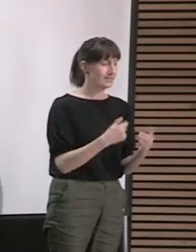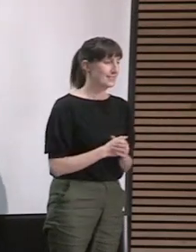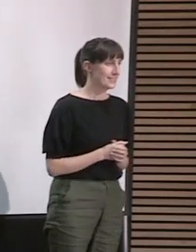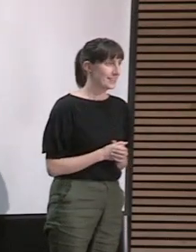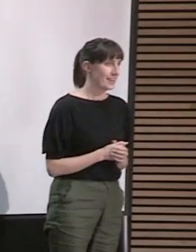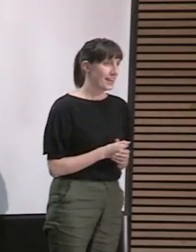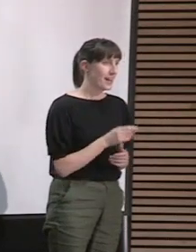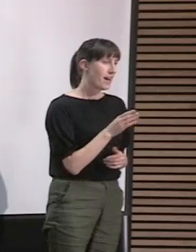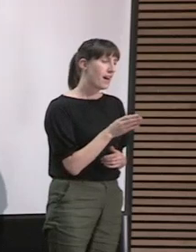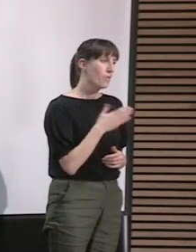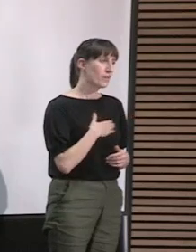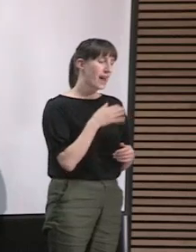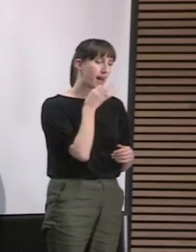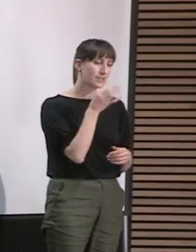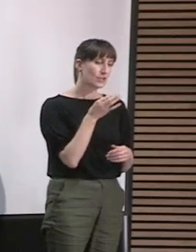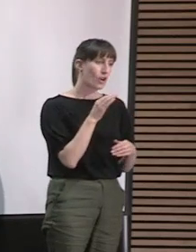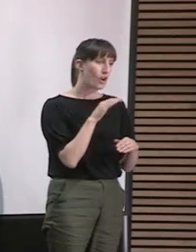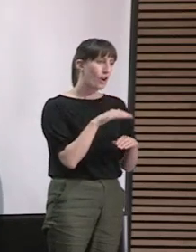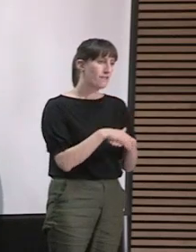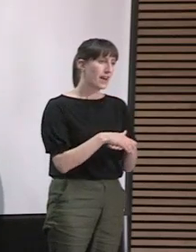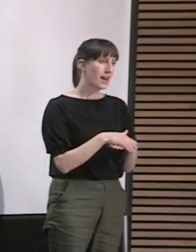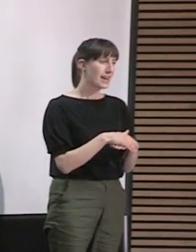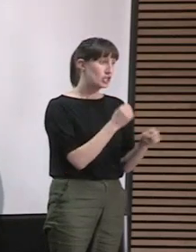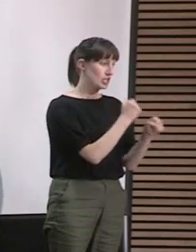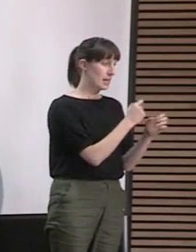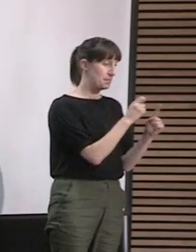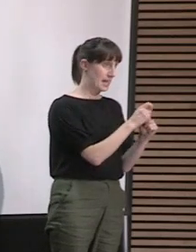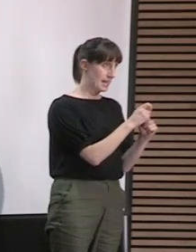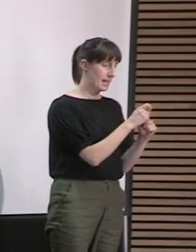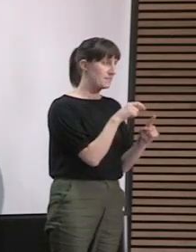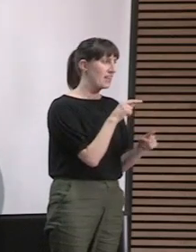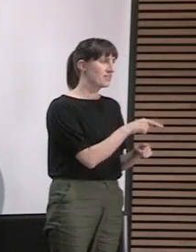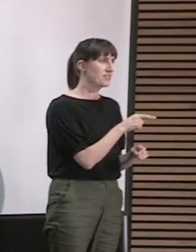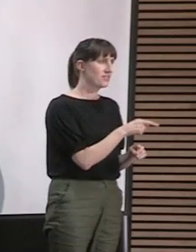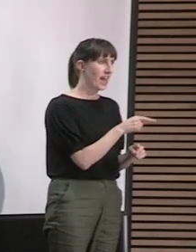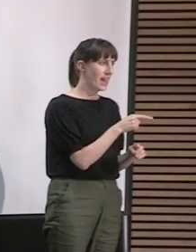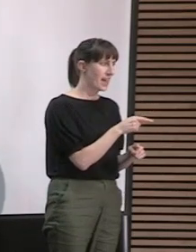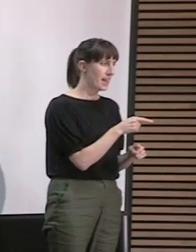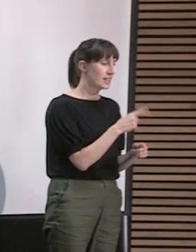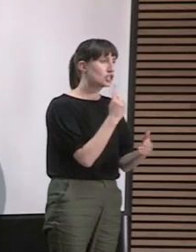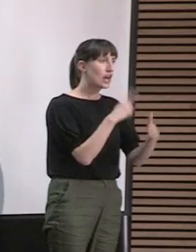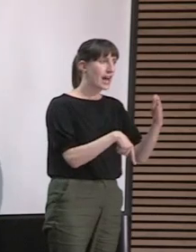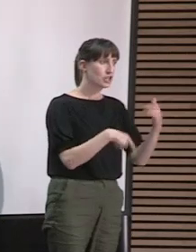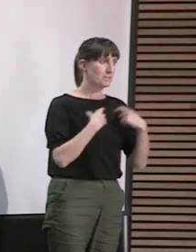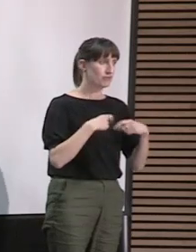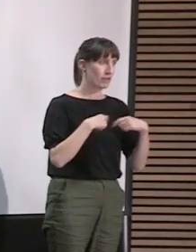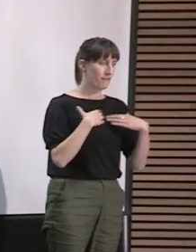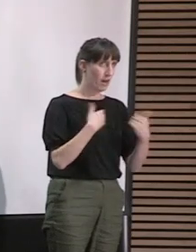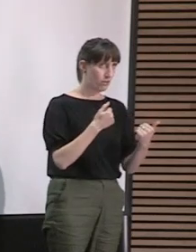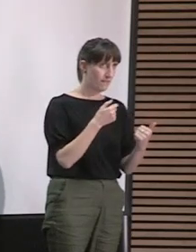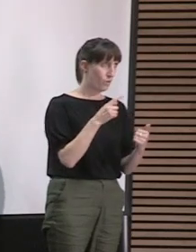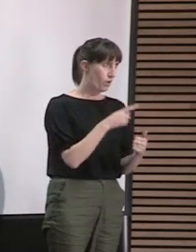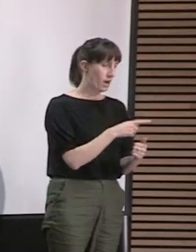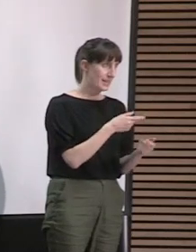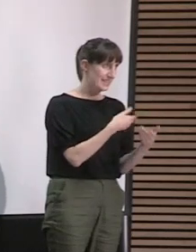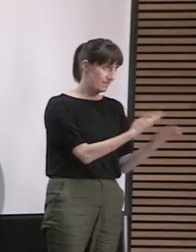just wanted to go back to the fees that GPs are charging for tests. I mean, typically a GP appointment costs between